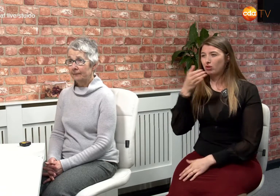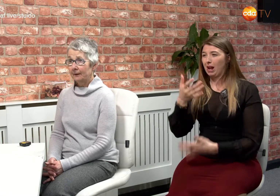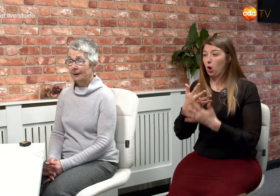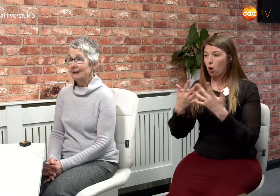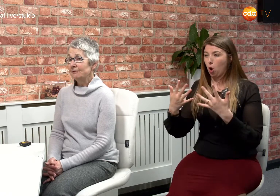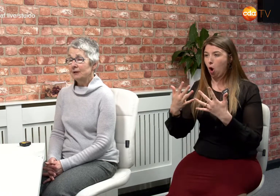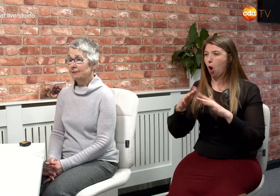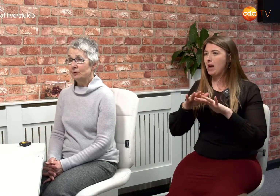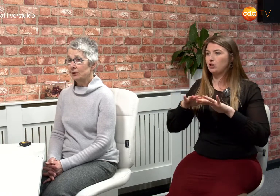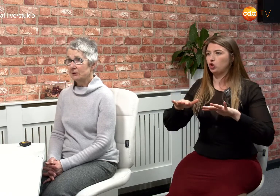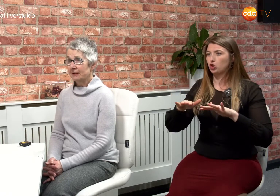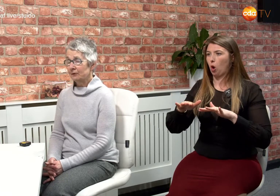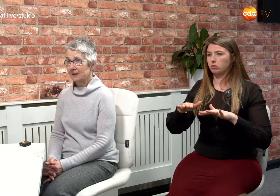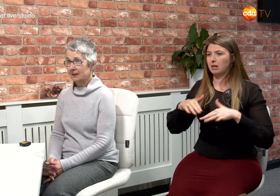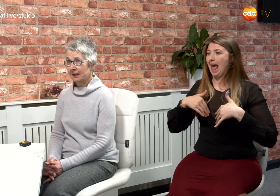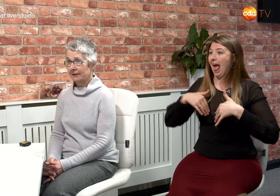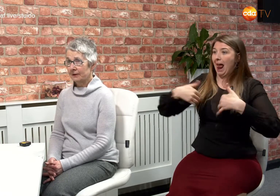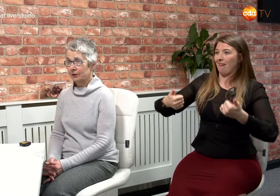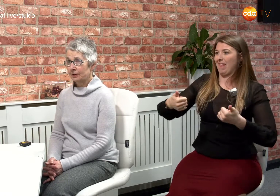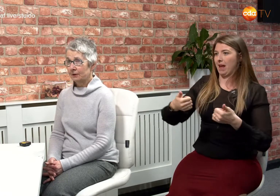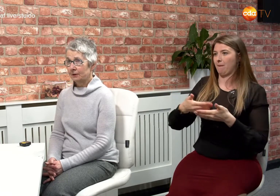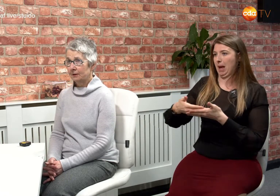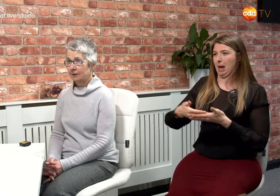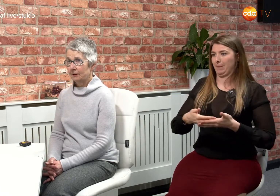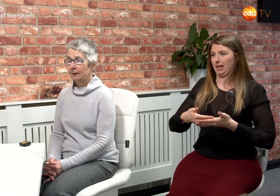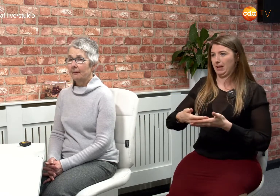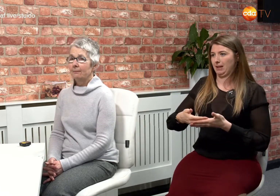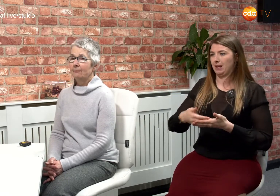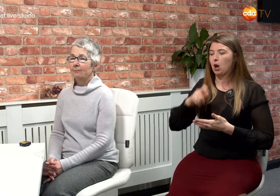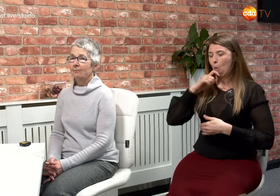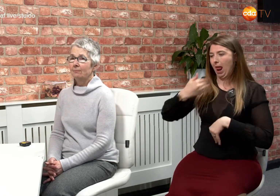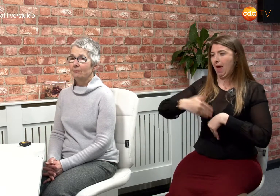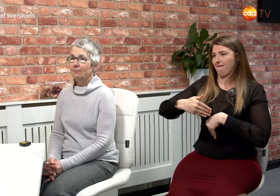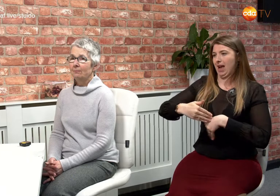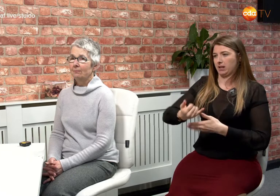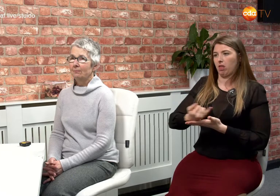baby, even if you don't have a miscarriage.